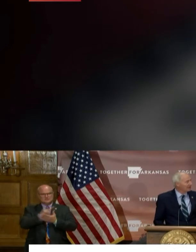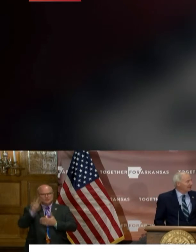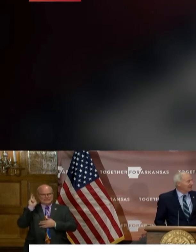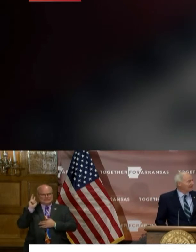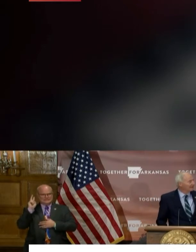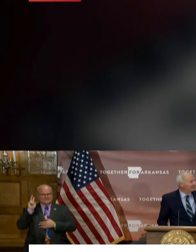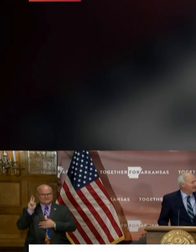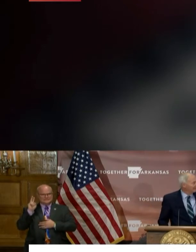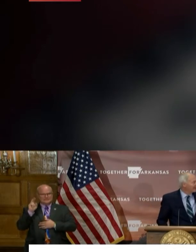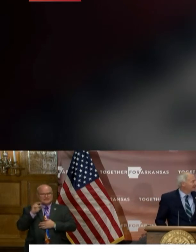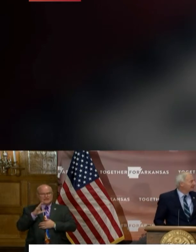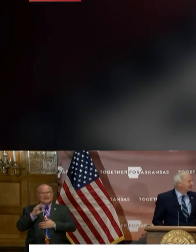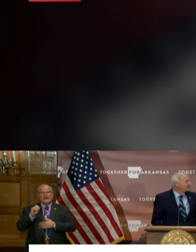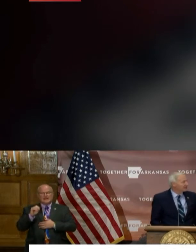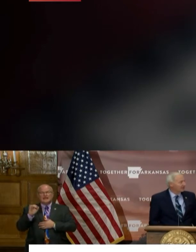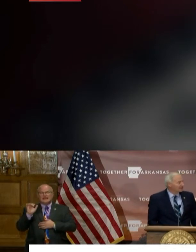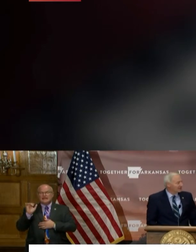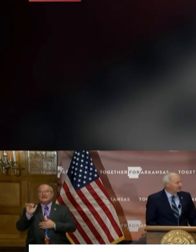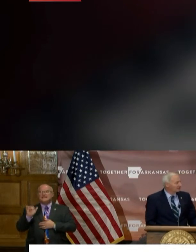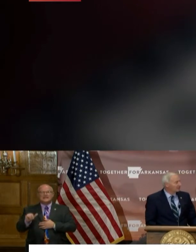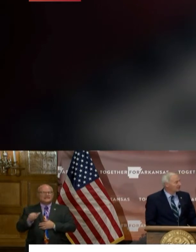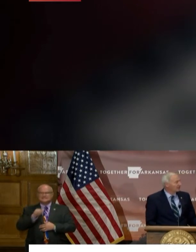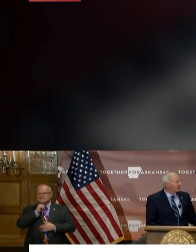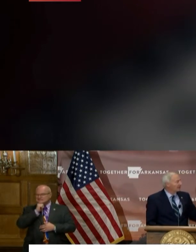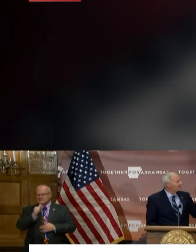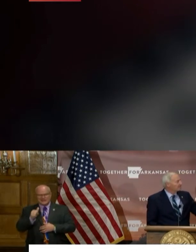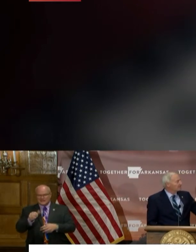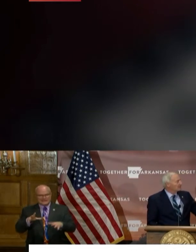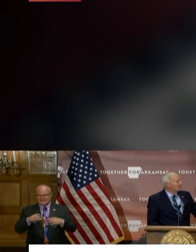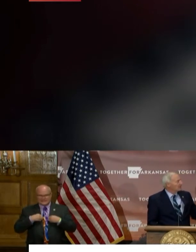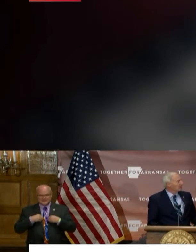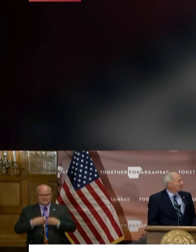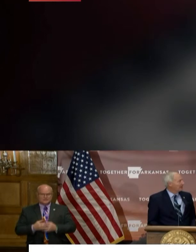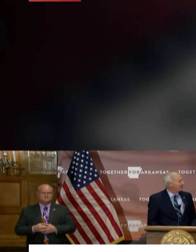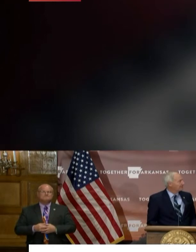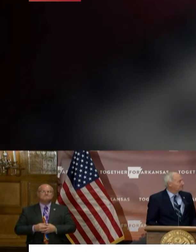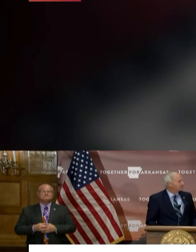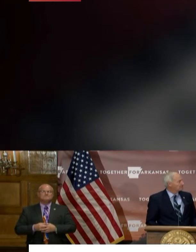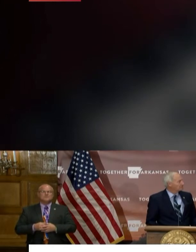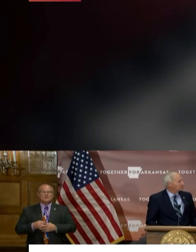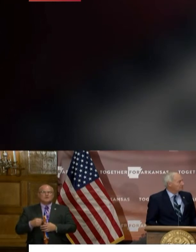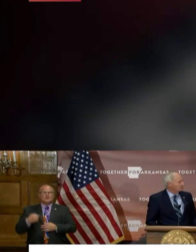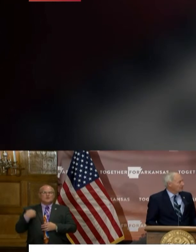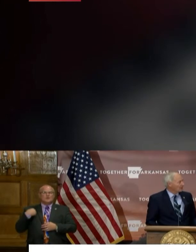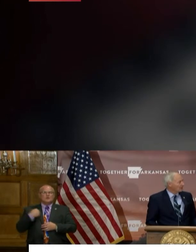weeks, and that is unacceptably too high. We have